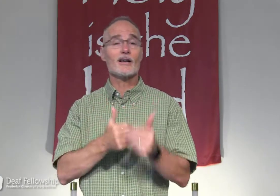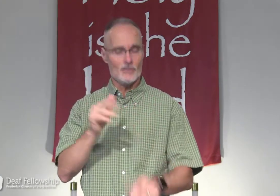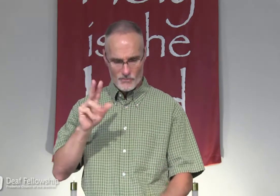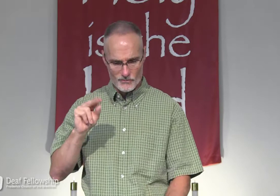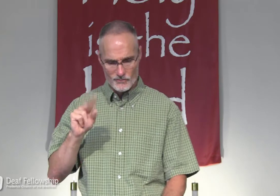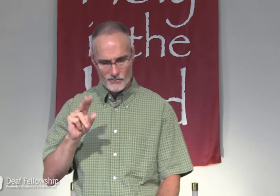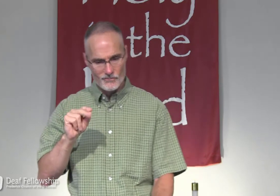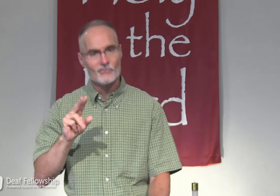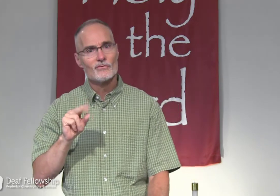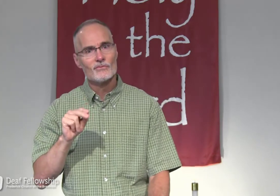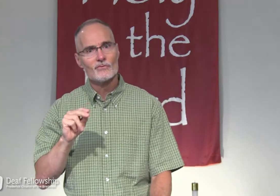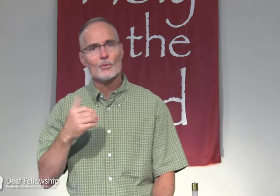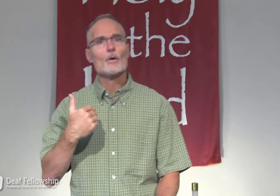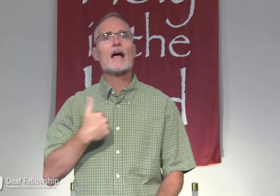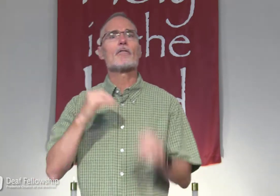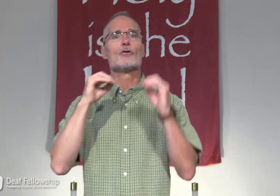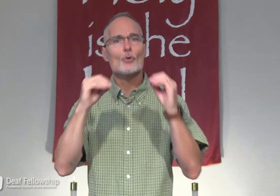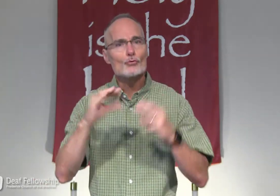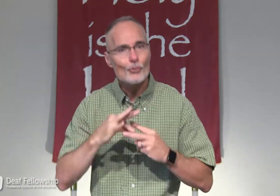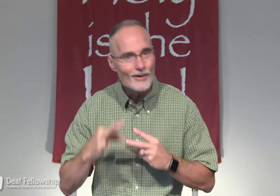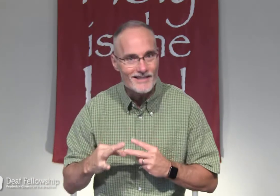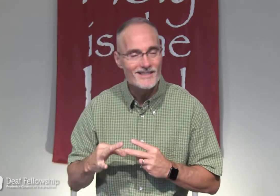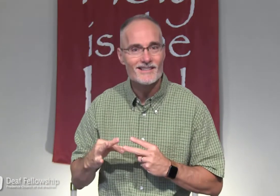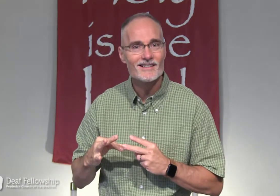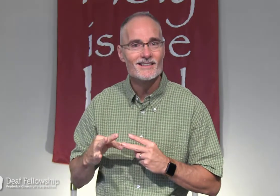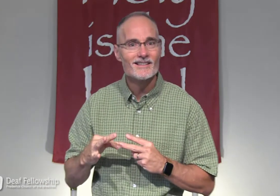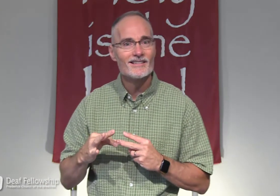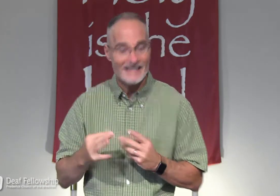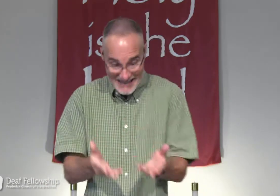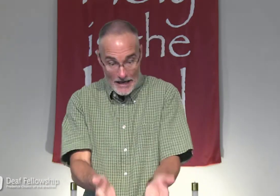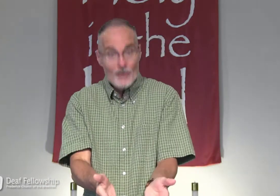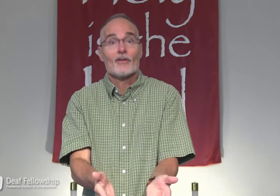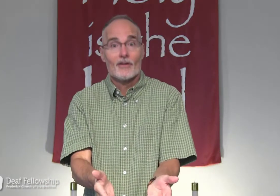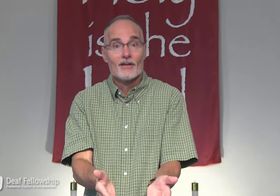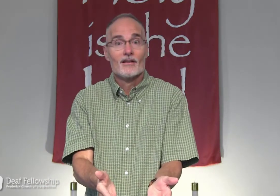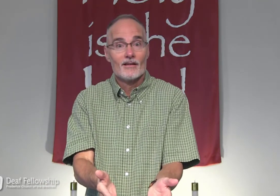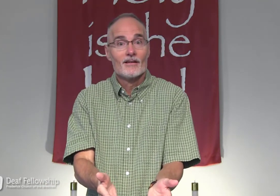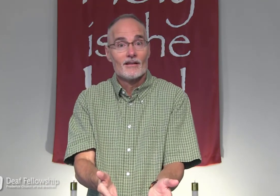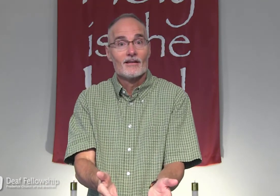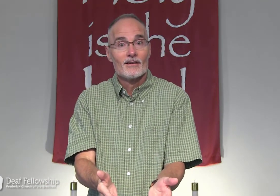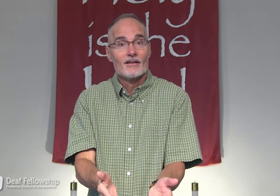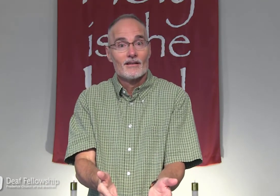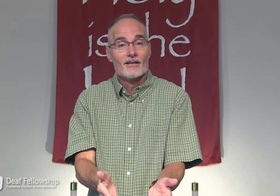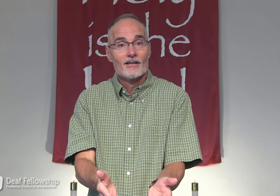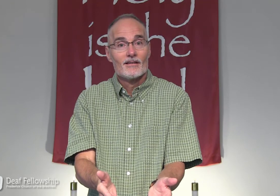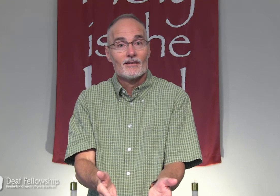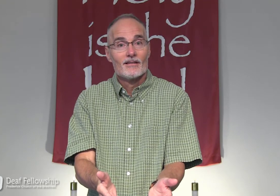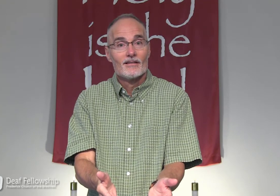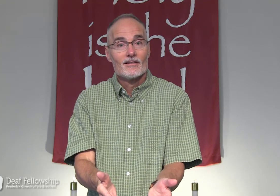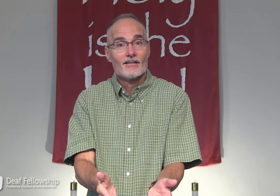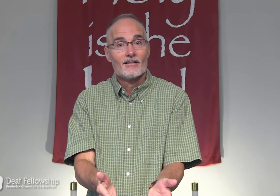Not just a nice, kind gesture. No, it's a command. We have no choice. It's